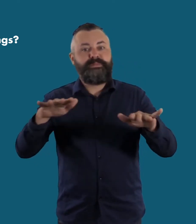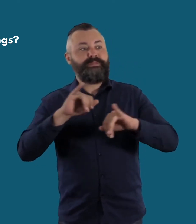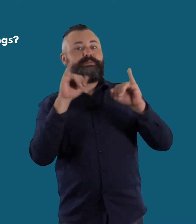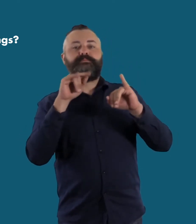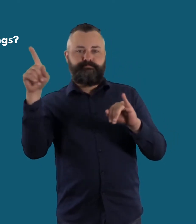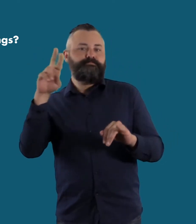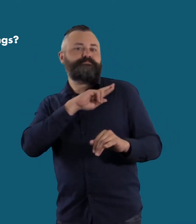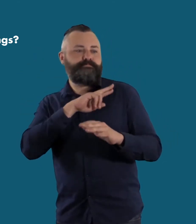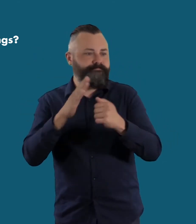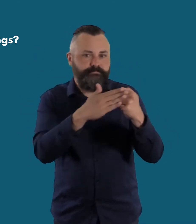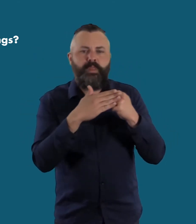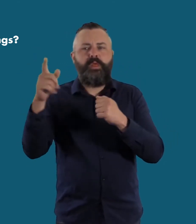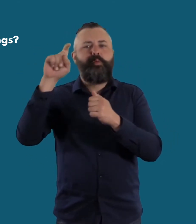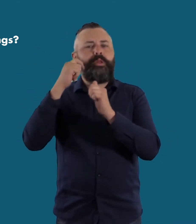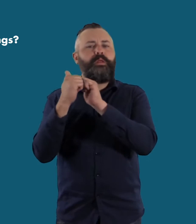As well as working with other local agencies.